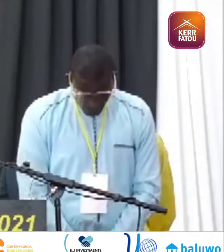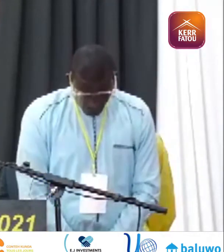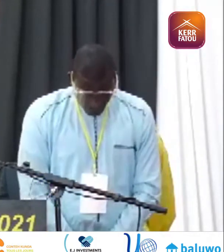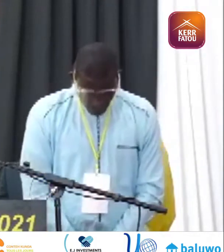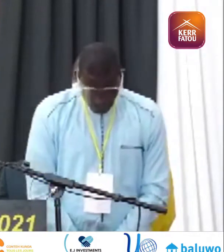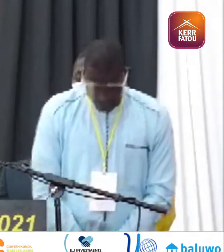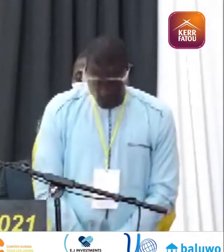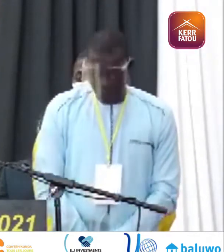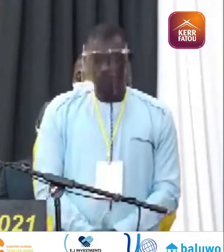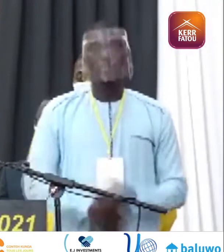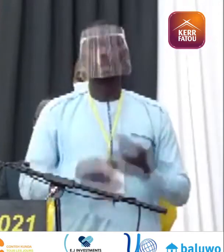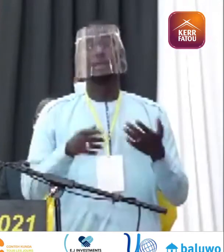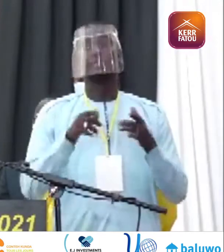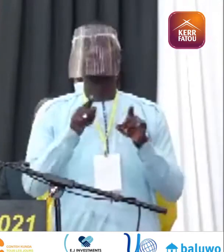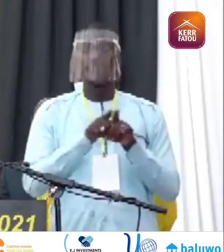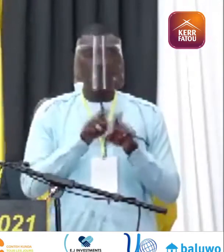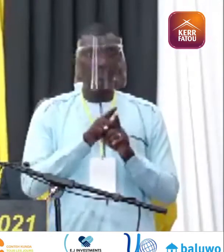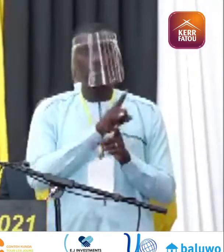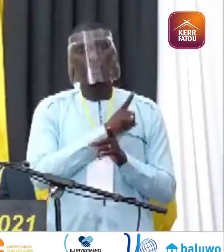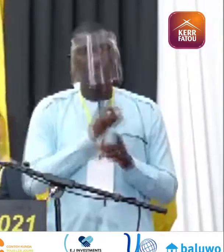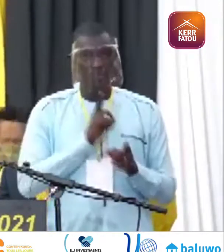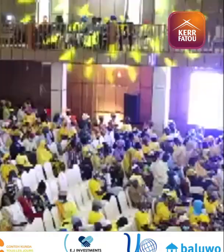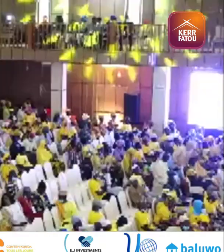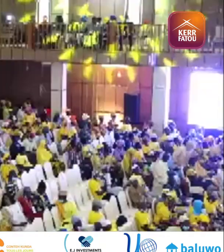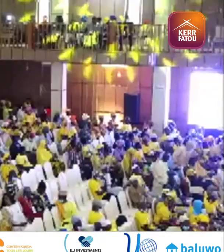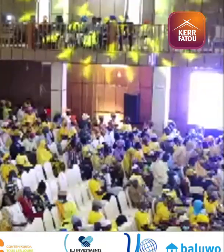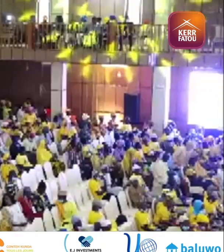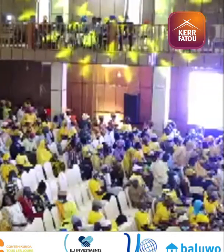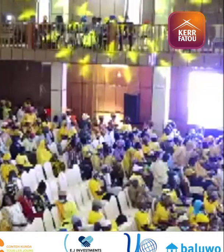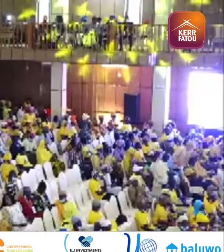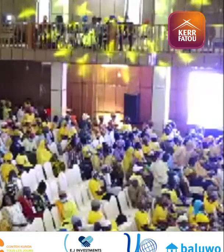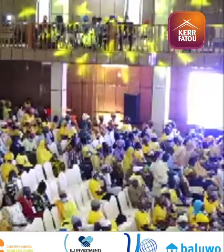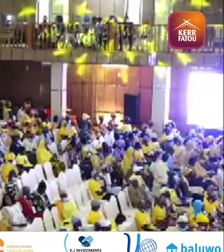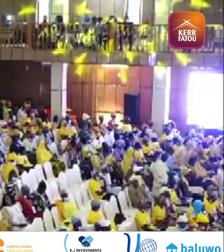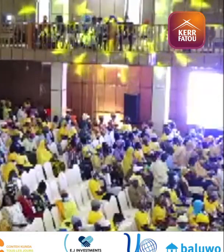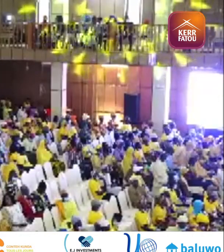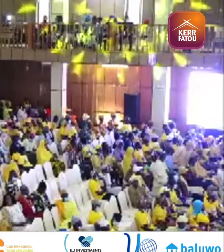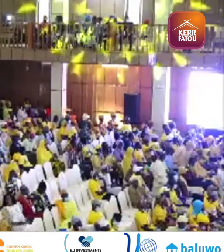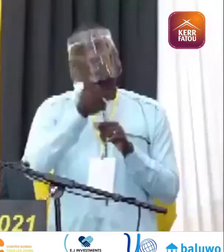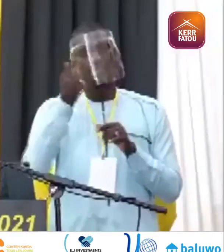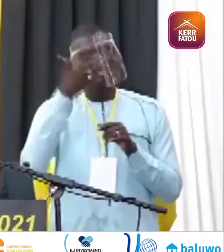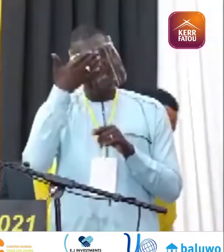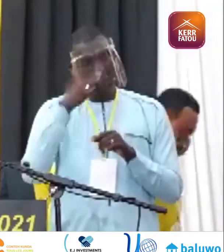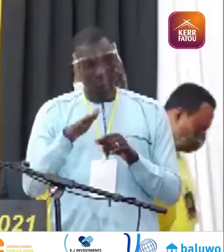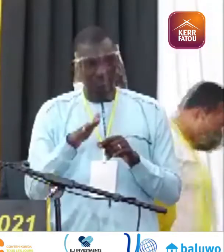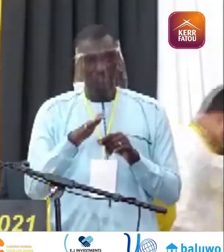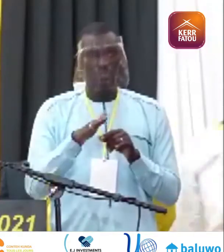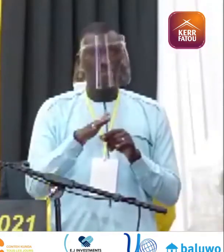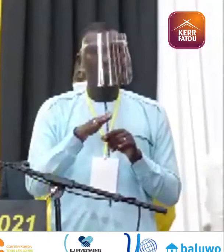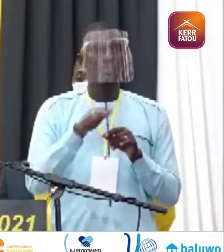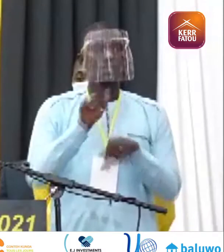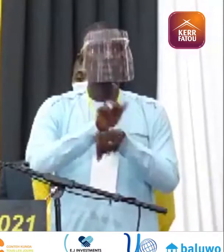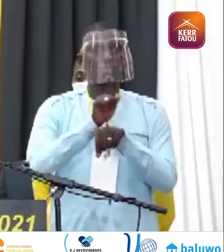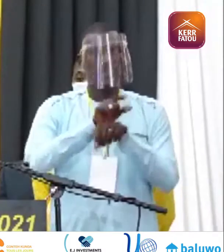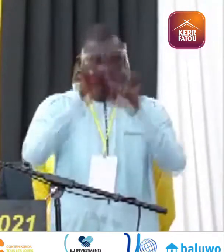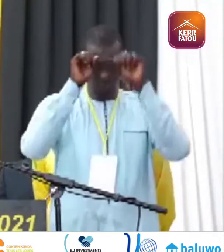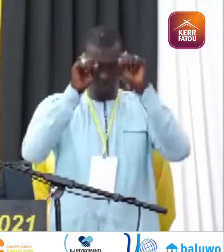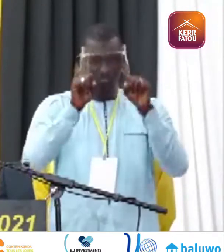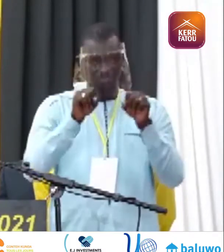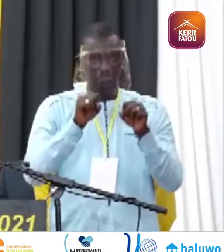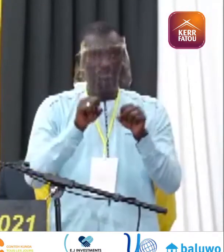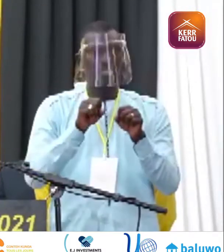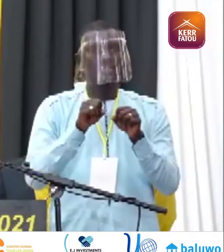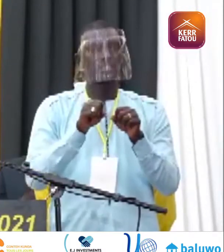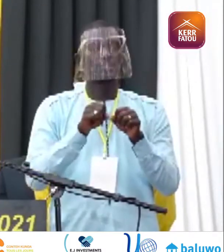And in like vein, we expelled the delinquent local government authority members,